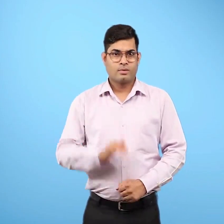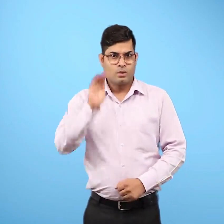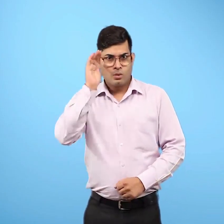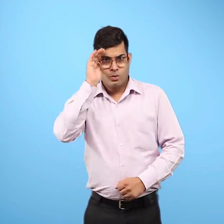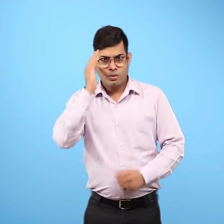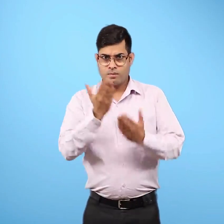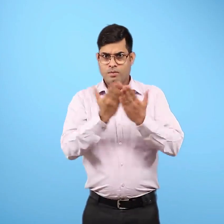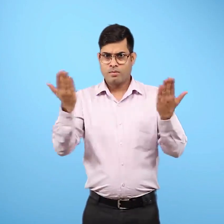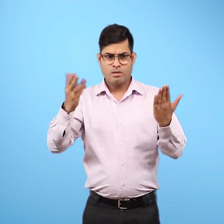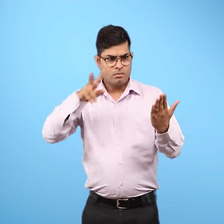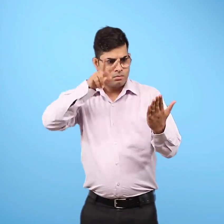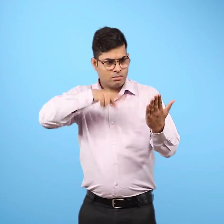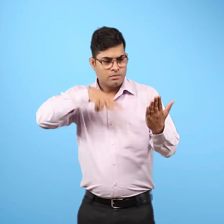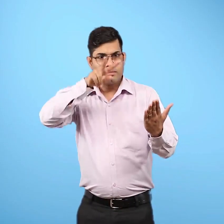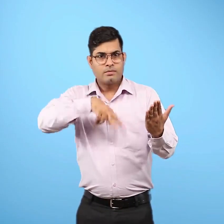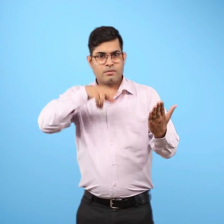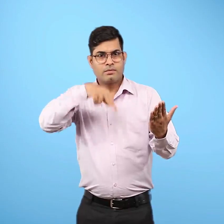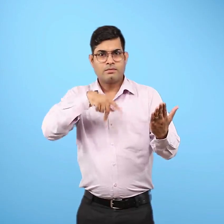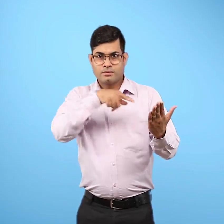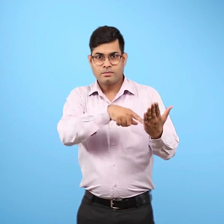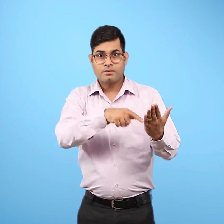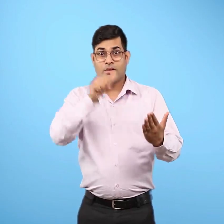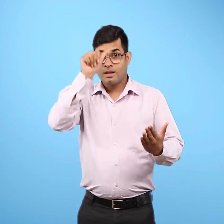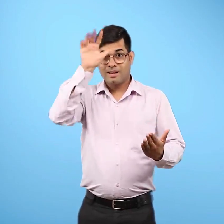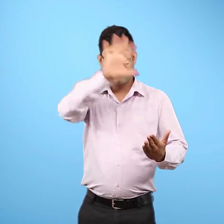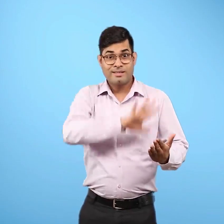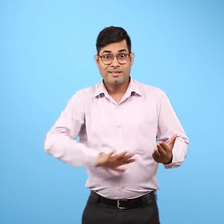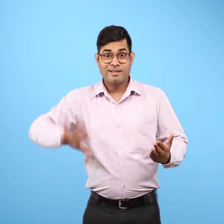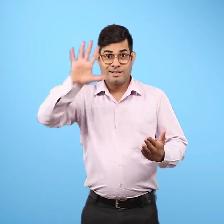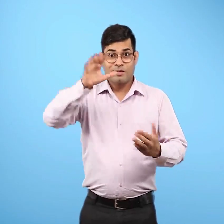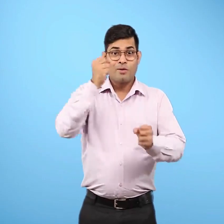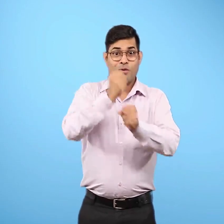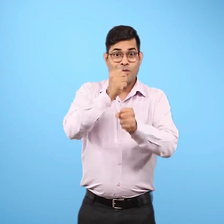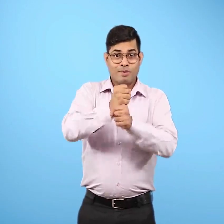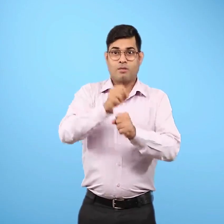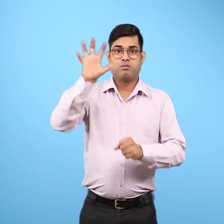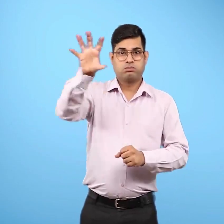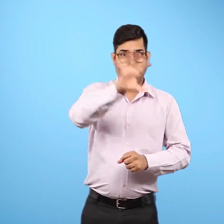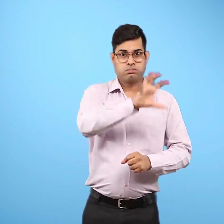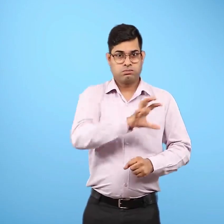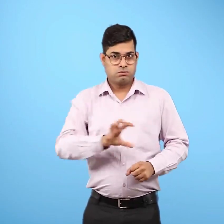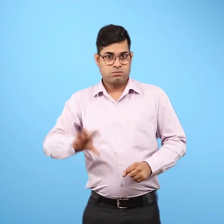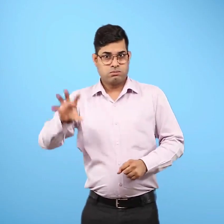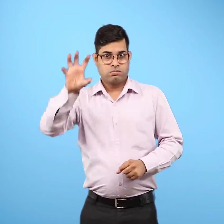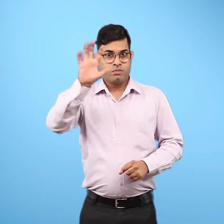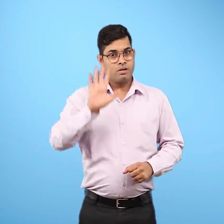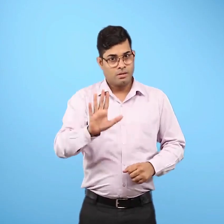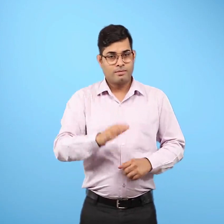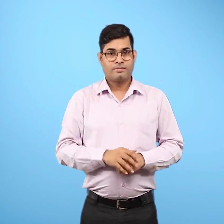"I saw this in the newspaper. Governments of different states have said that farm workers should not be